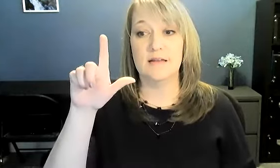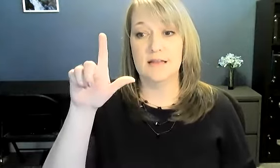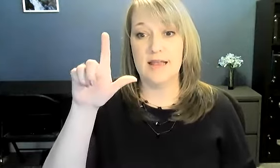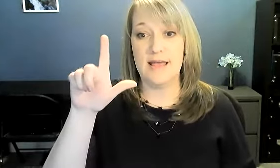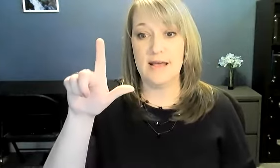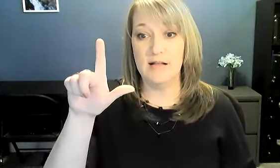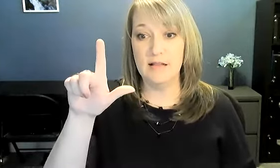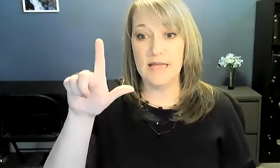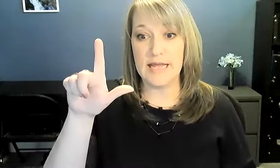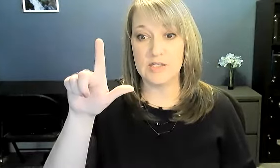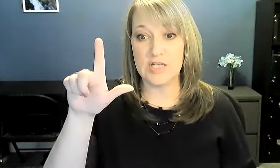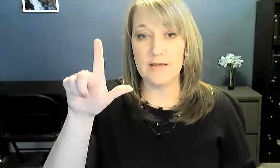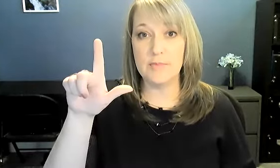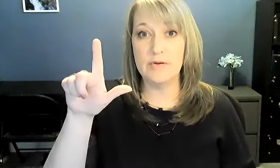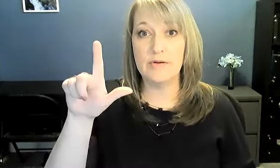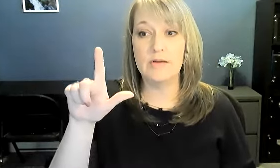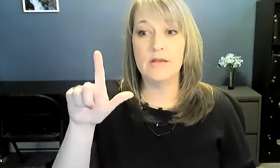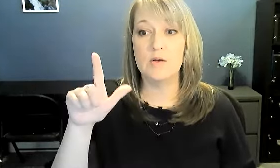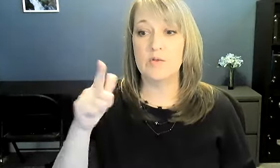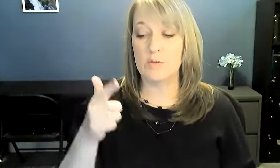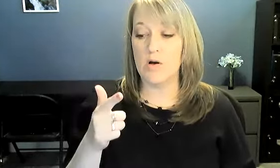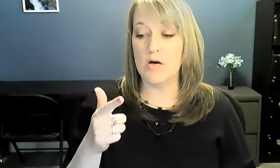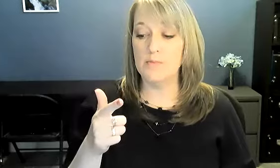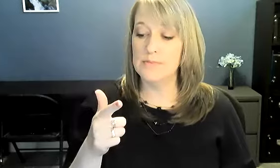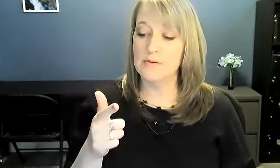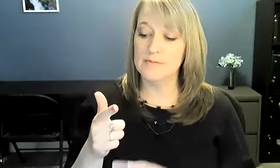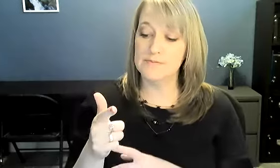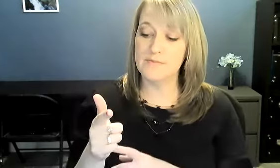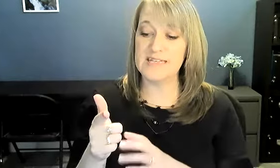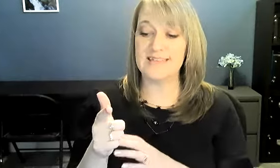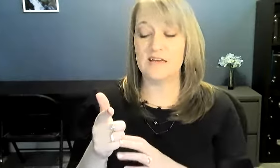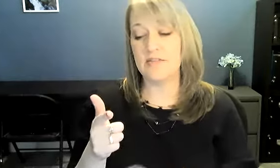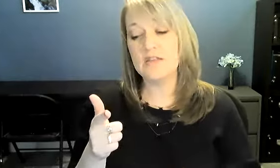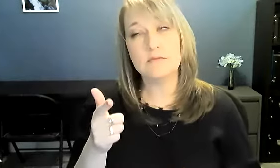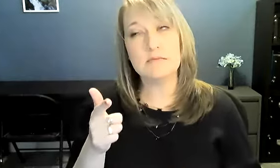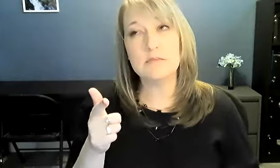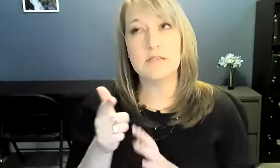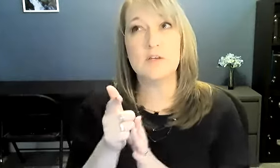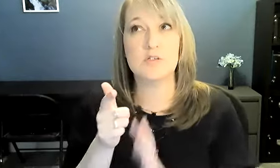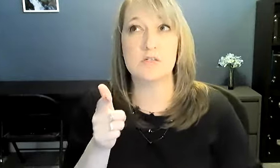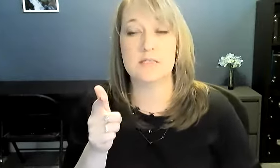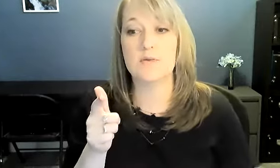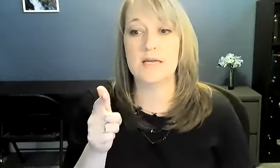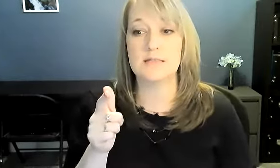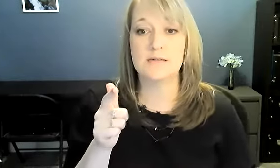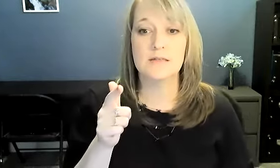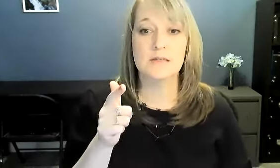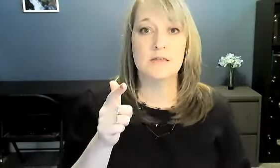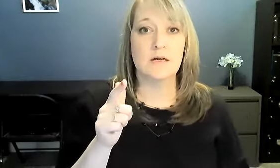an L hand shape with your palm facing, I think you start sideways, I'll